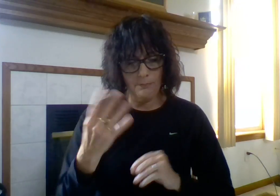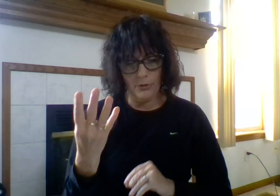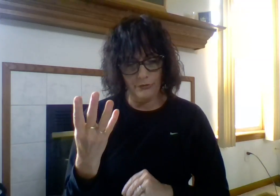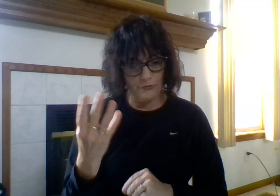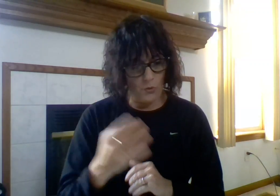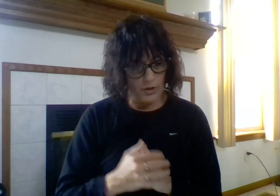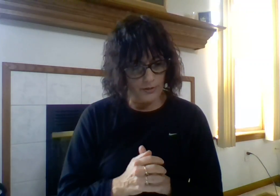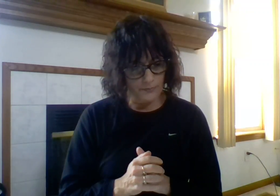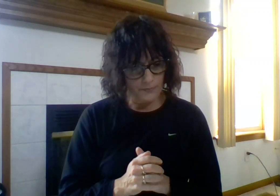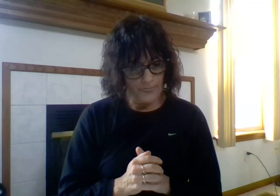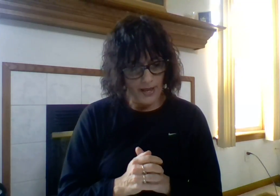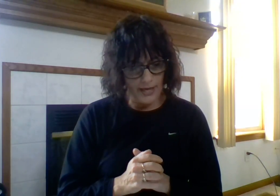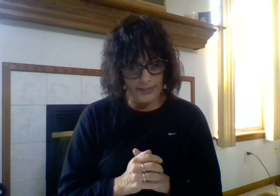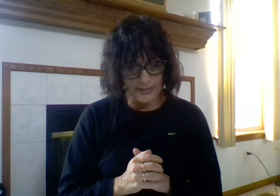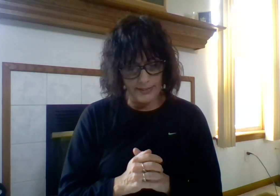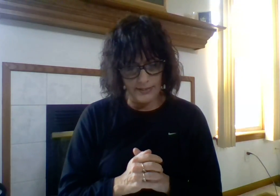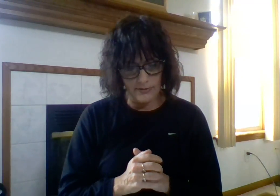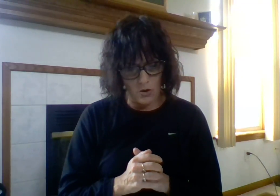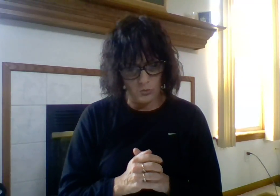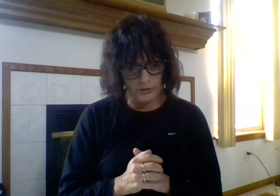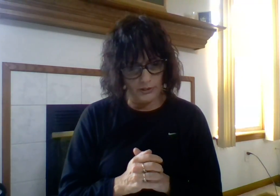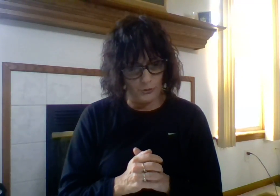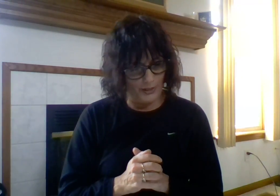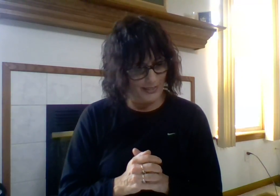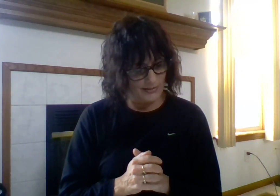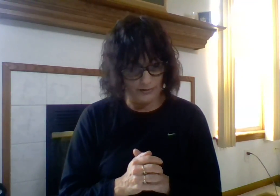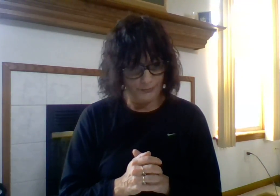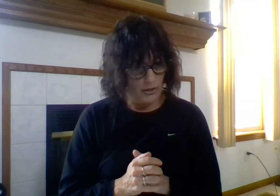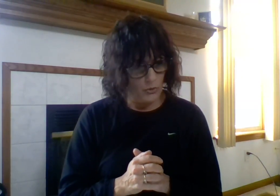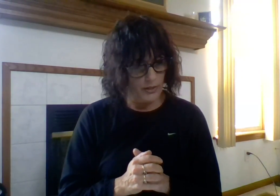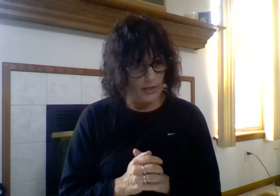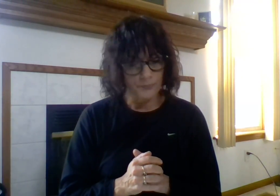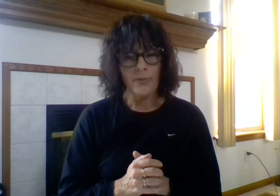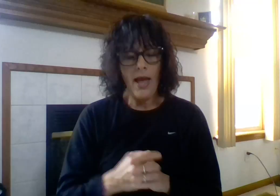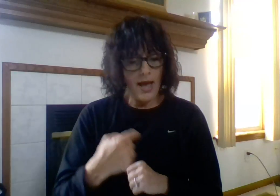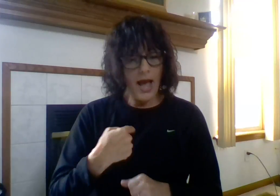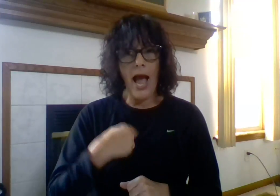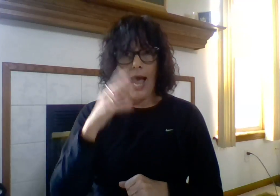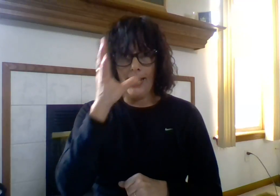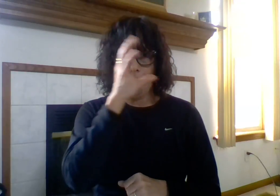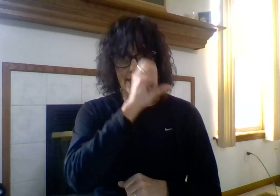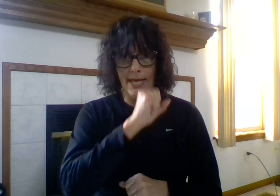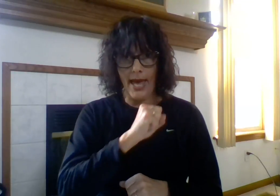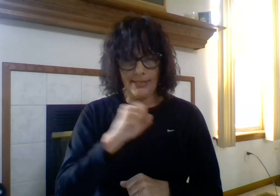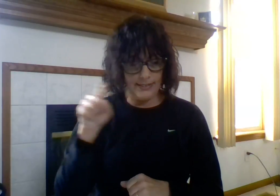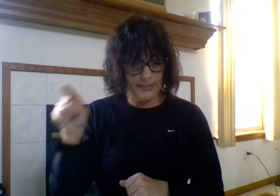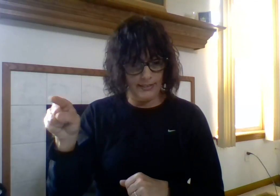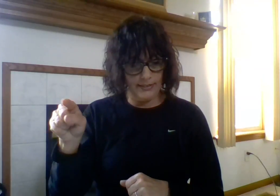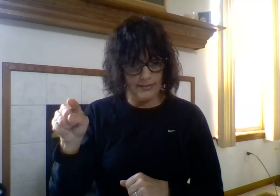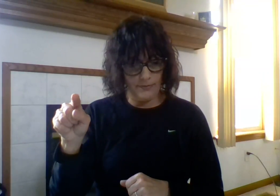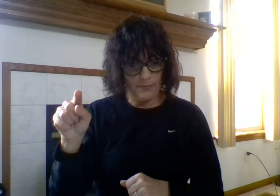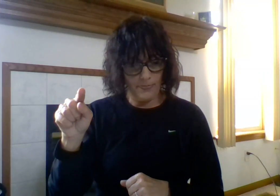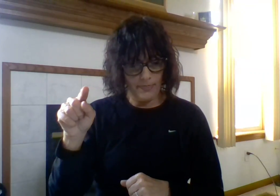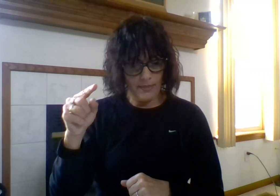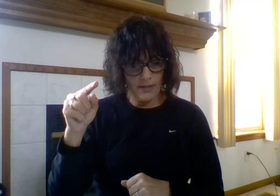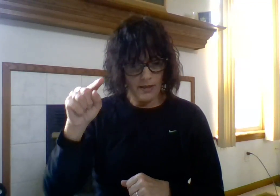Number 4, I guess he is only crazy. Okay, I guess he's